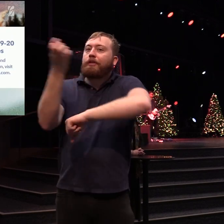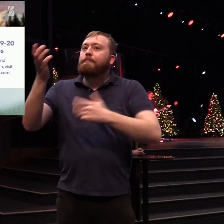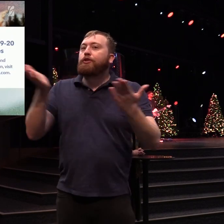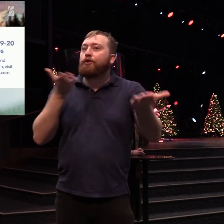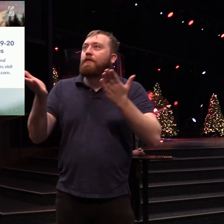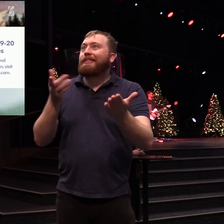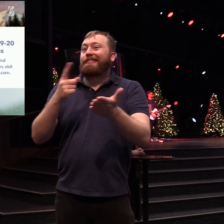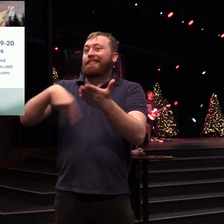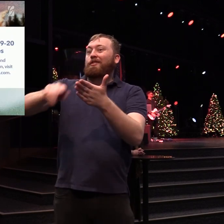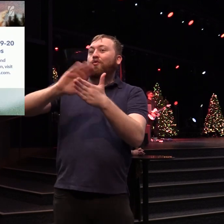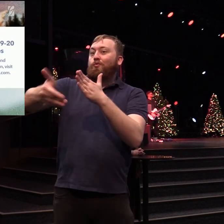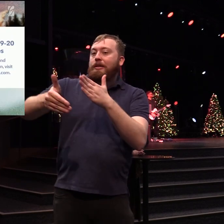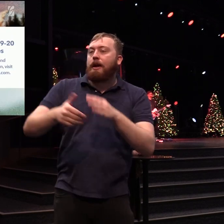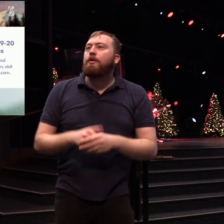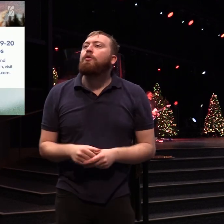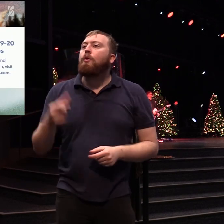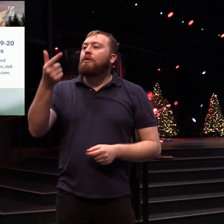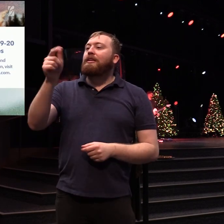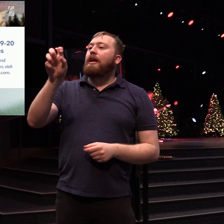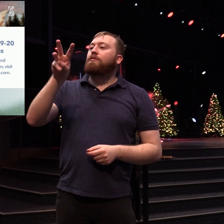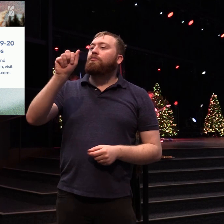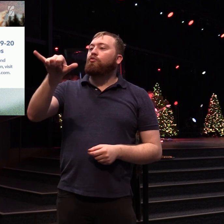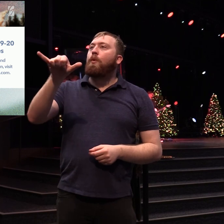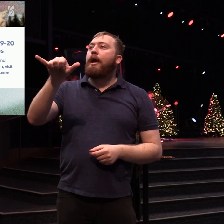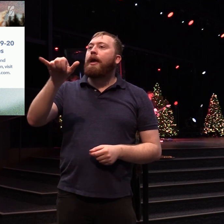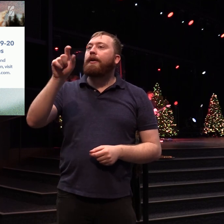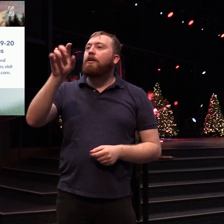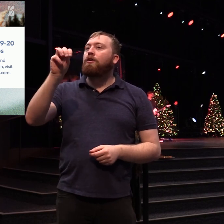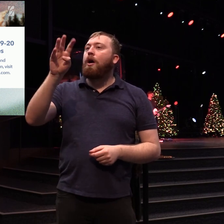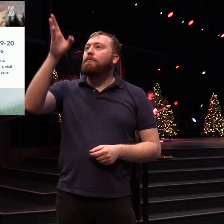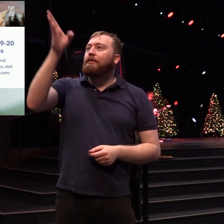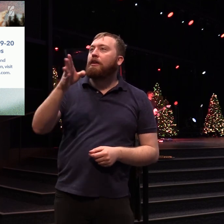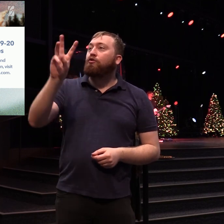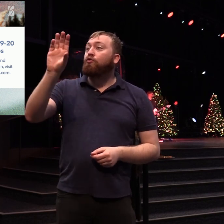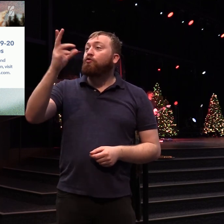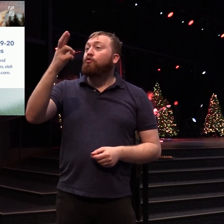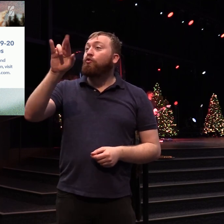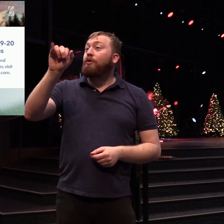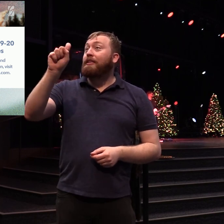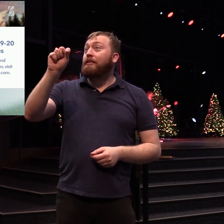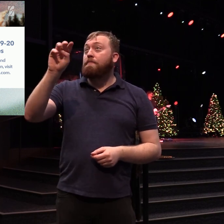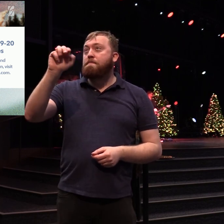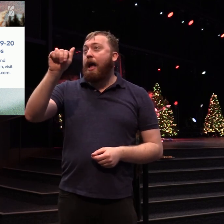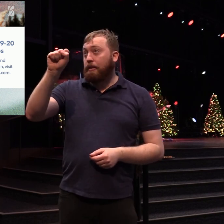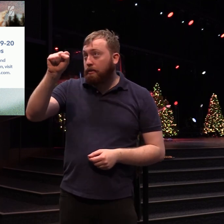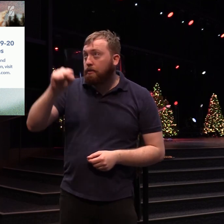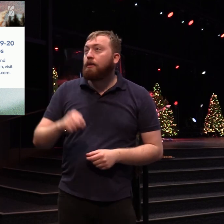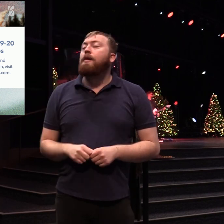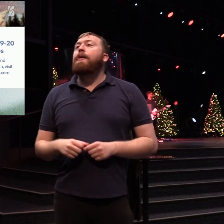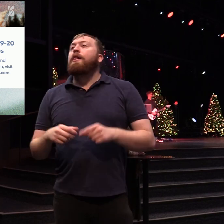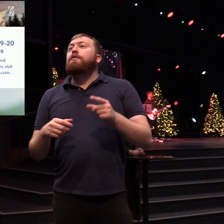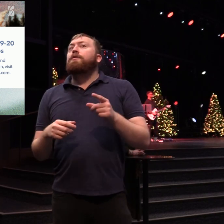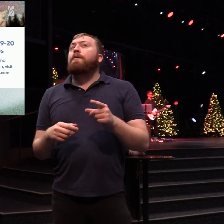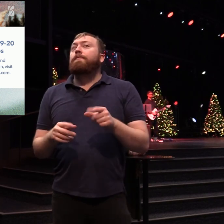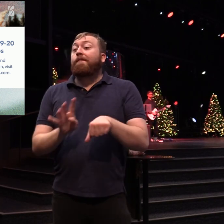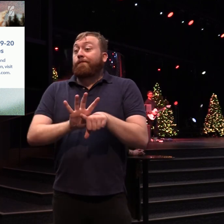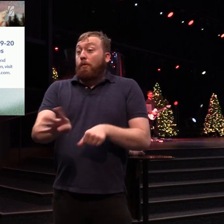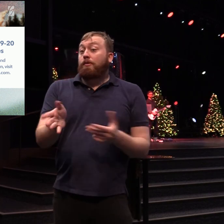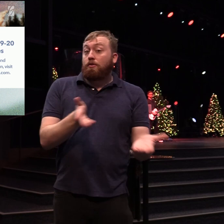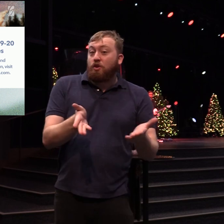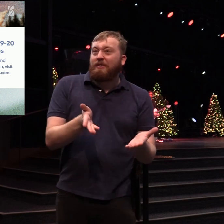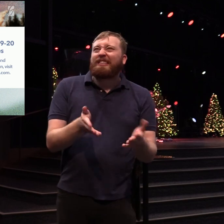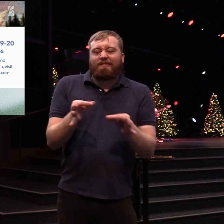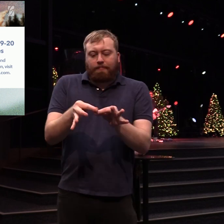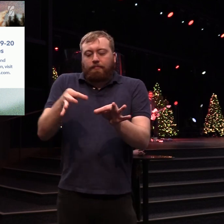gatewaychristmas.com to find all of those times. Like, for instance, the 4 o'clock Saturday service will now be a 3 o'clock service. So you'll definitely want to go and